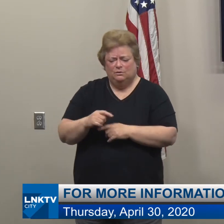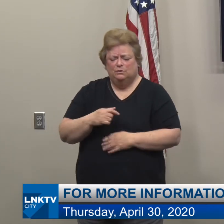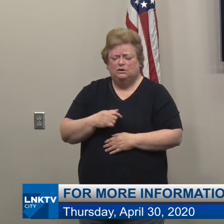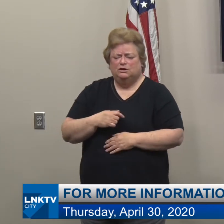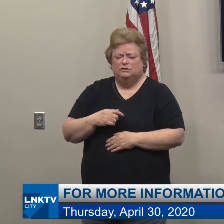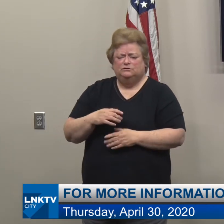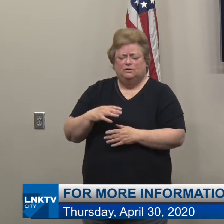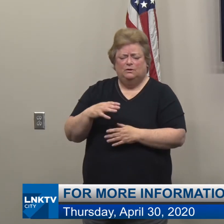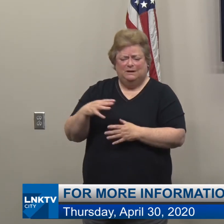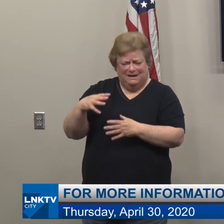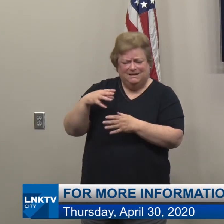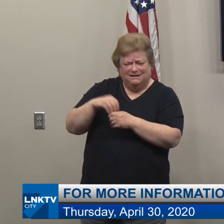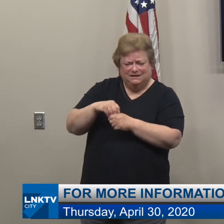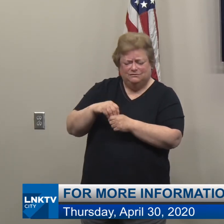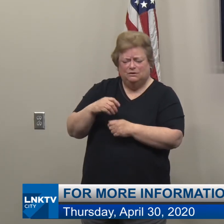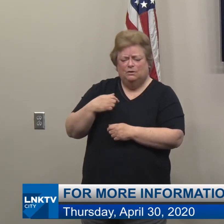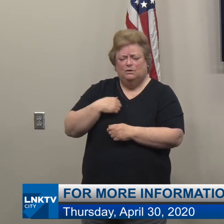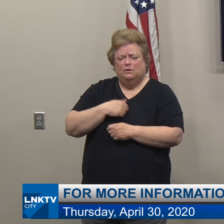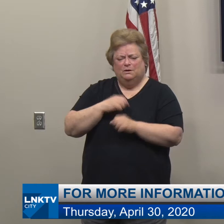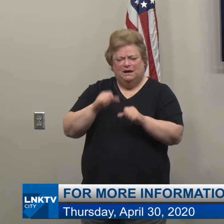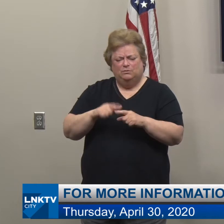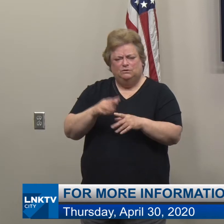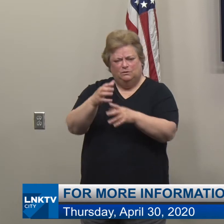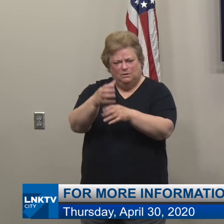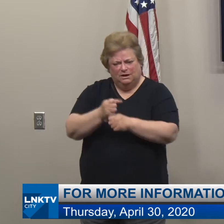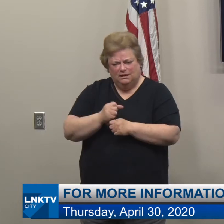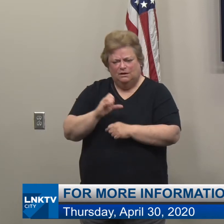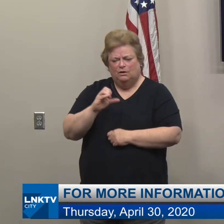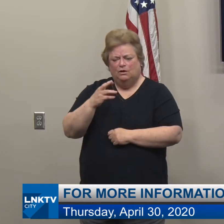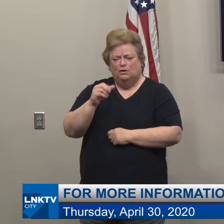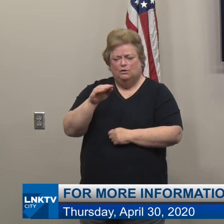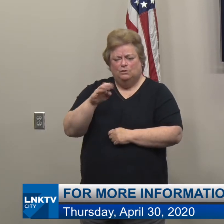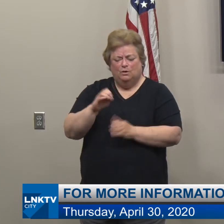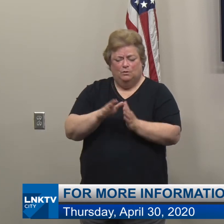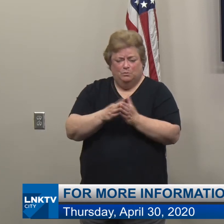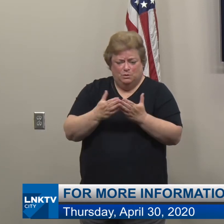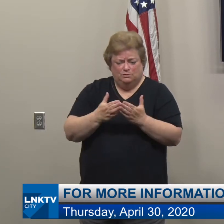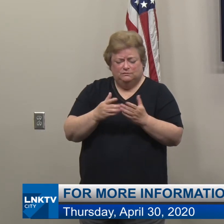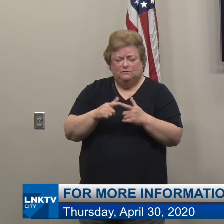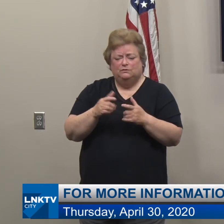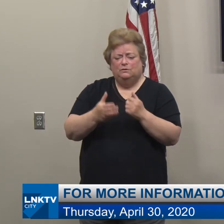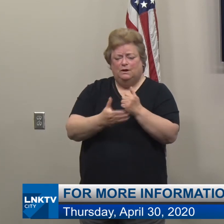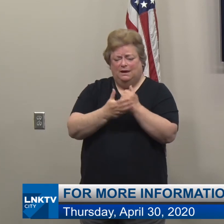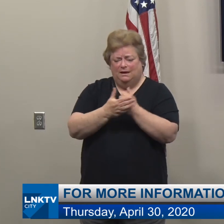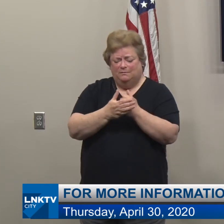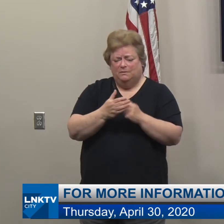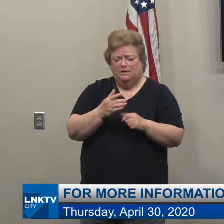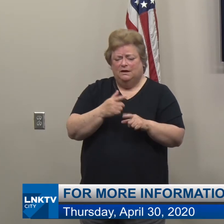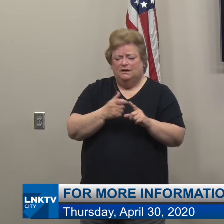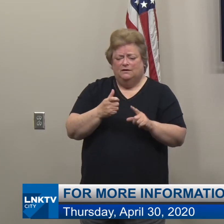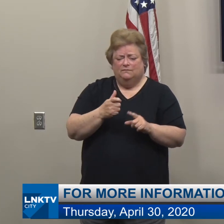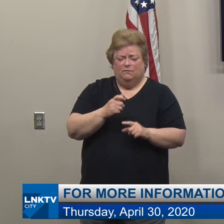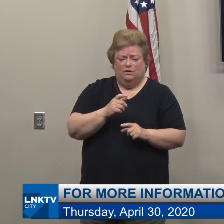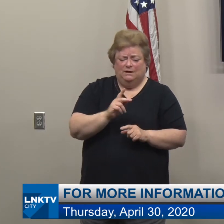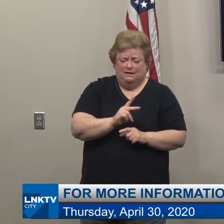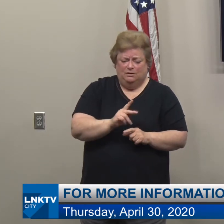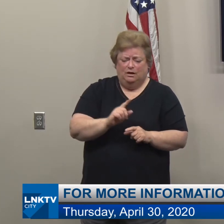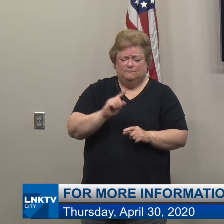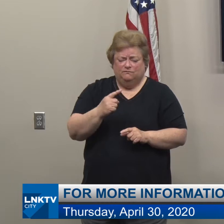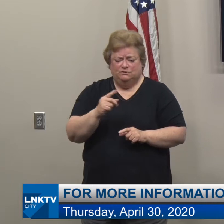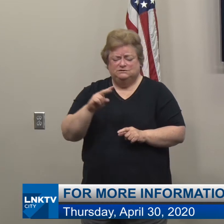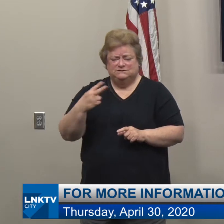addition to, we've been able to obtain Chromebooks to help our kindergarten through first and second graders